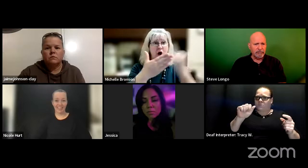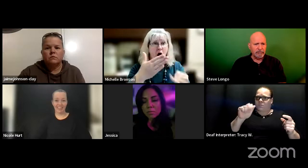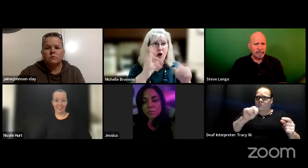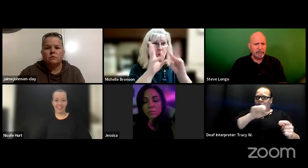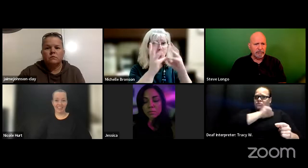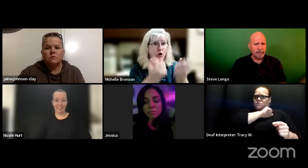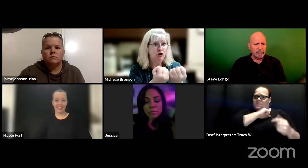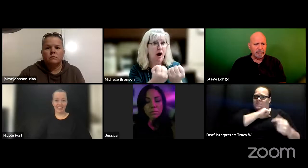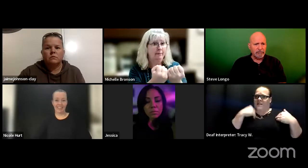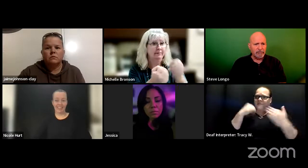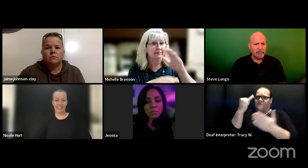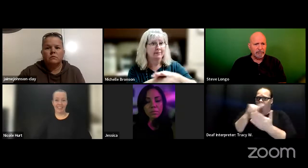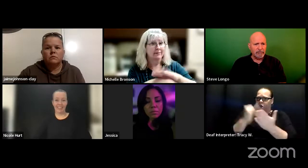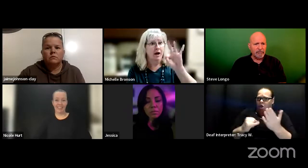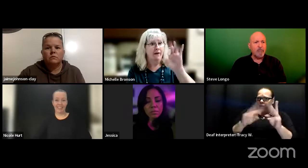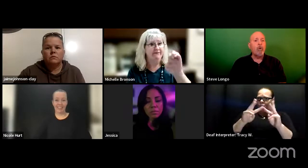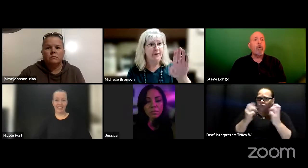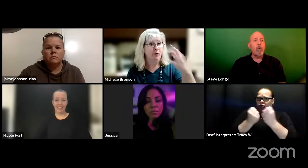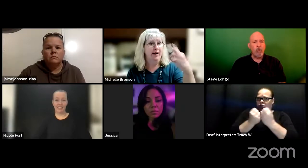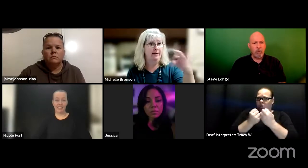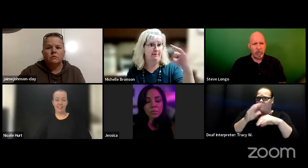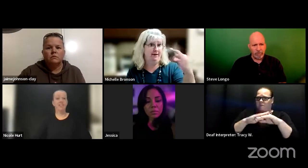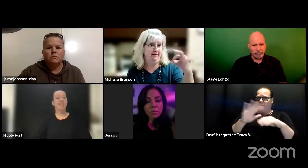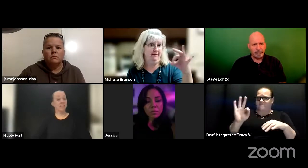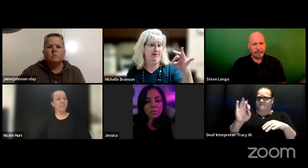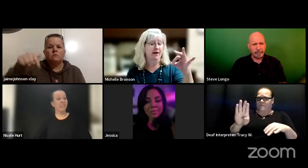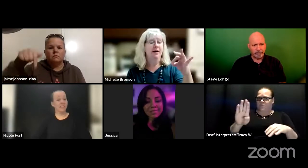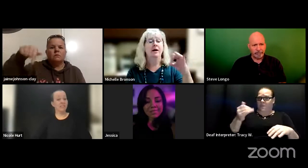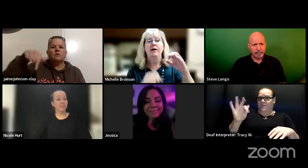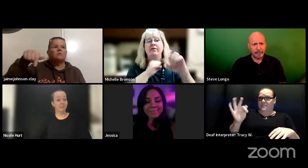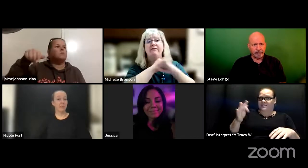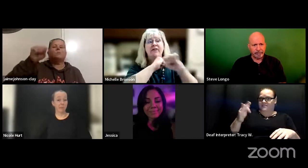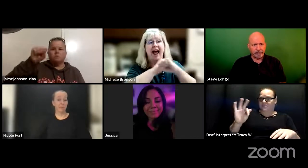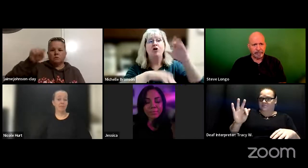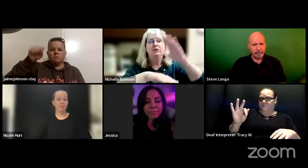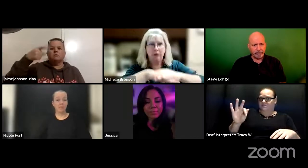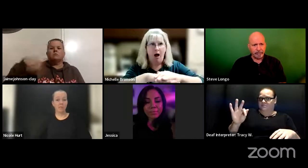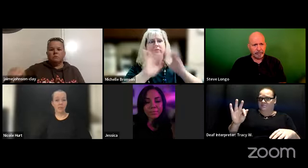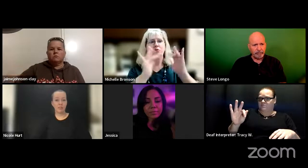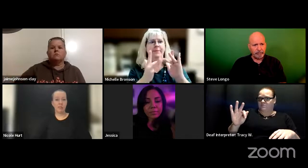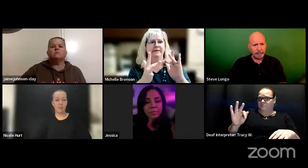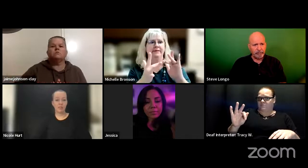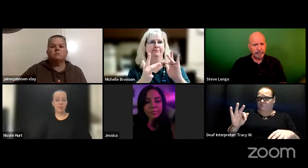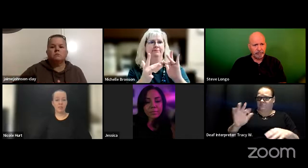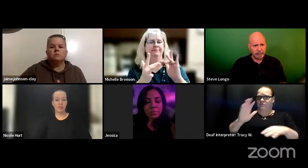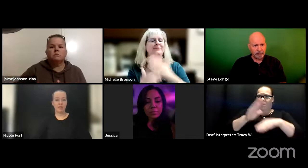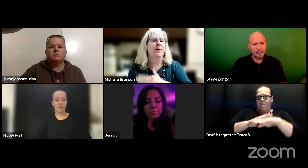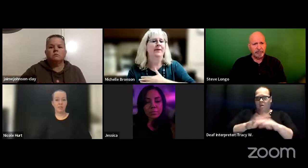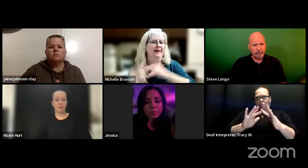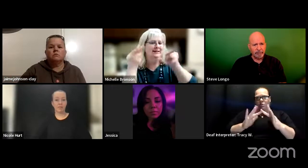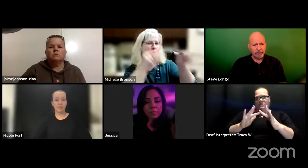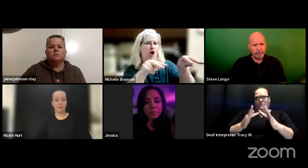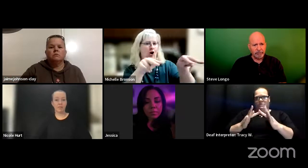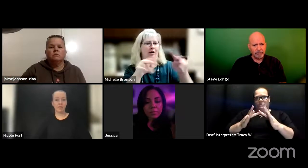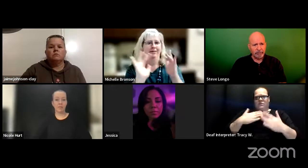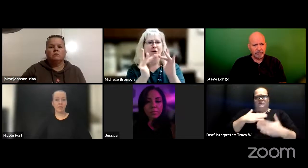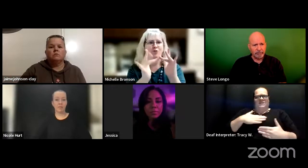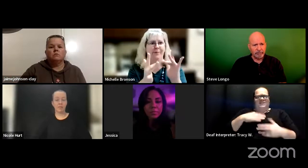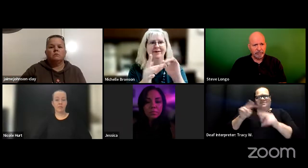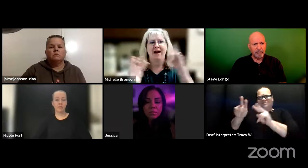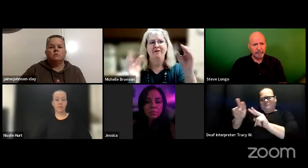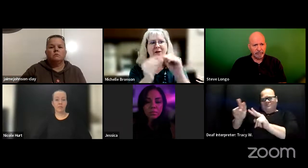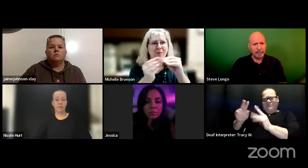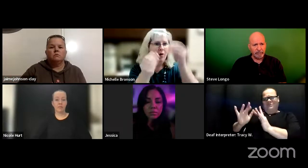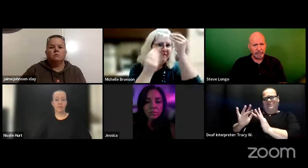but I know that Susan has an art workshop set for February 19th The flyer is on the website,